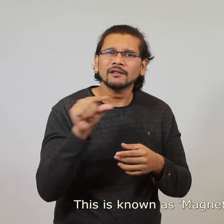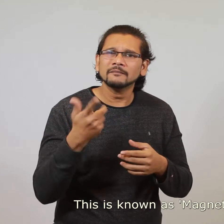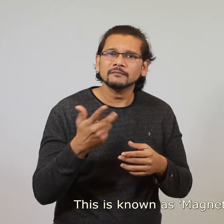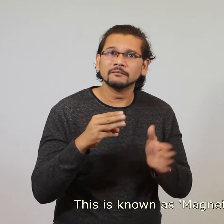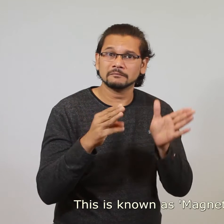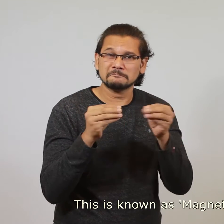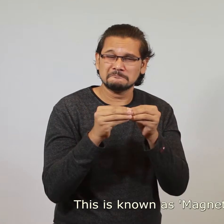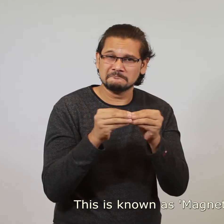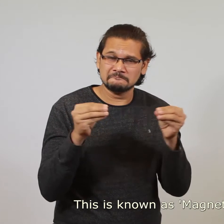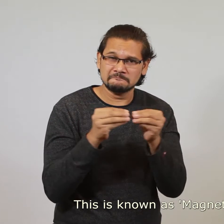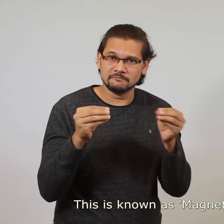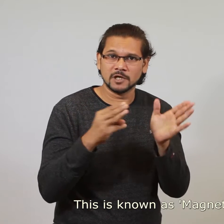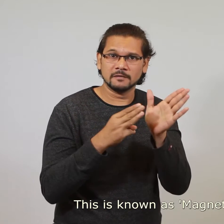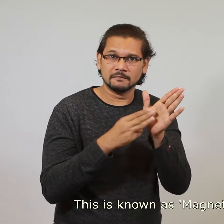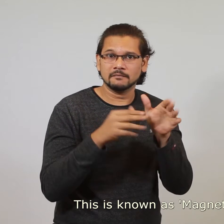This is known as magnetic field.